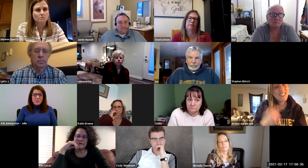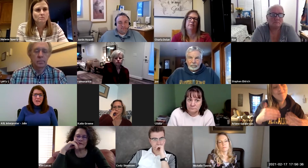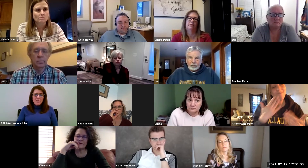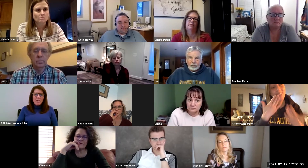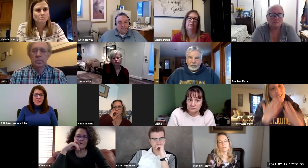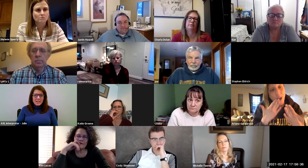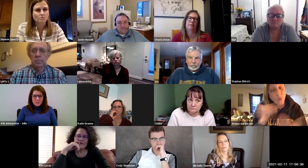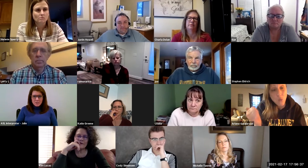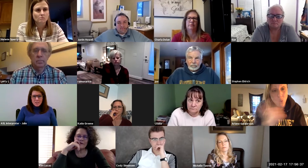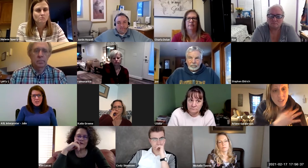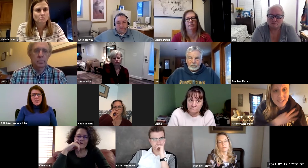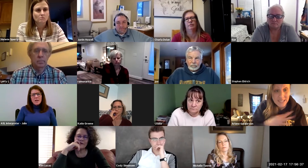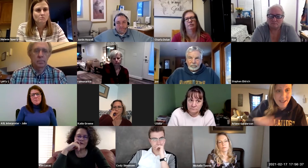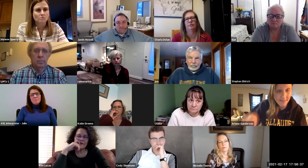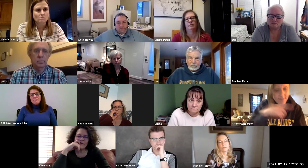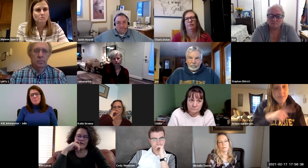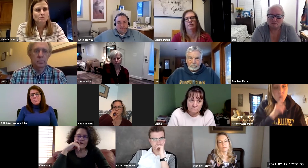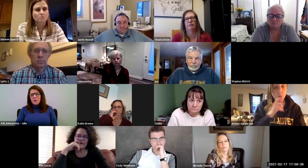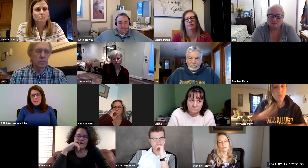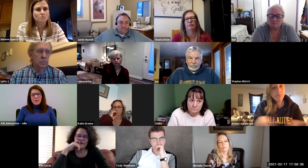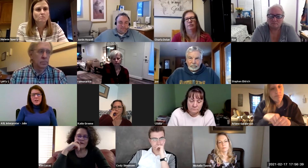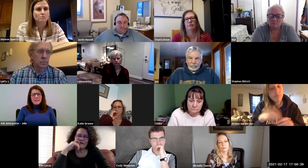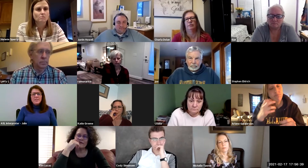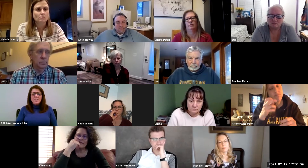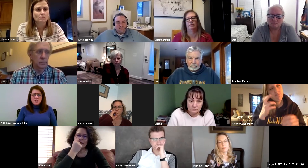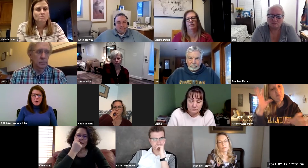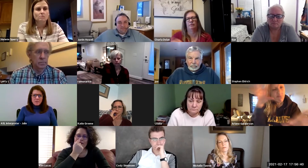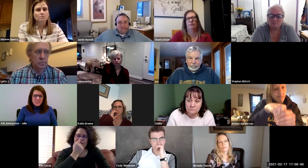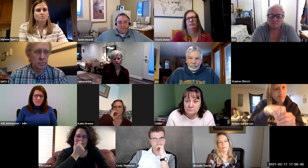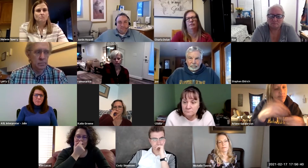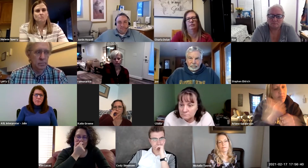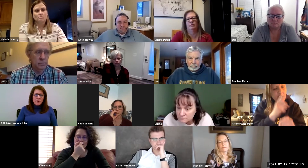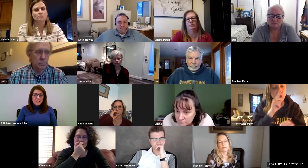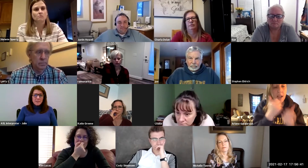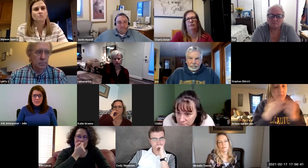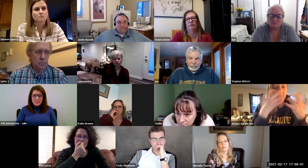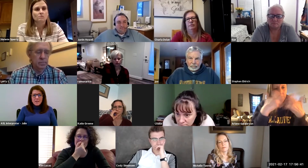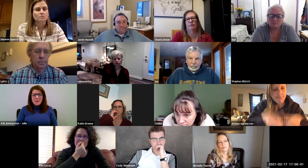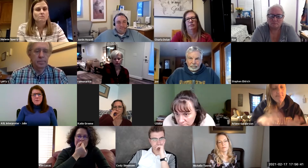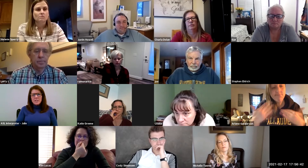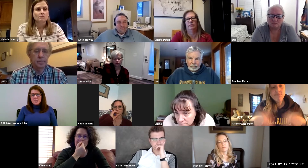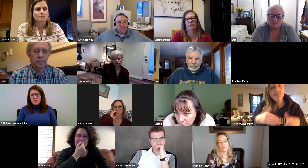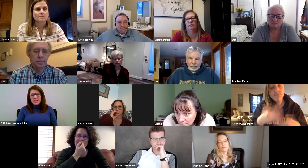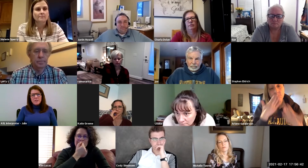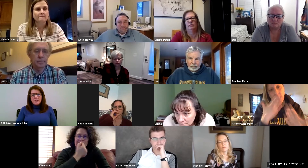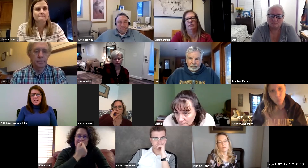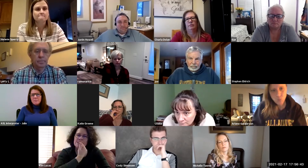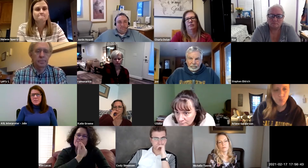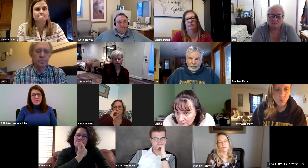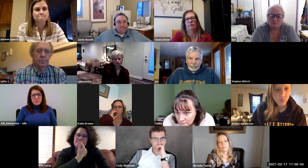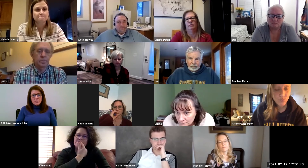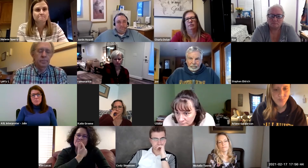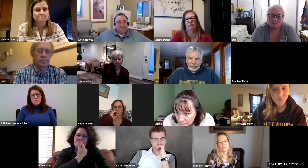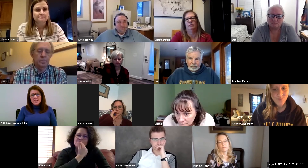Even though we don't have all the answers, we're here. And thank you to all the staff who have participated, making sure that everything